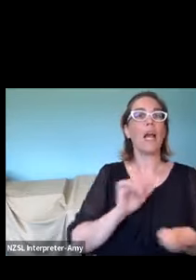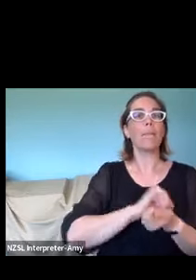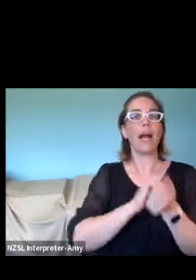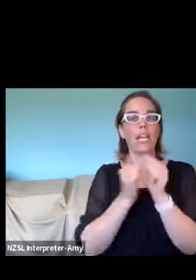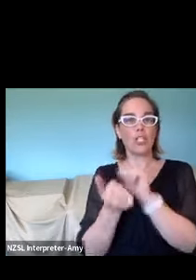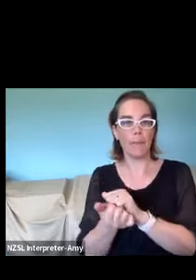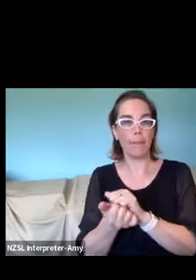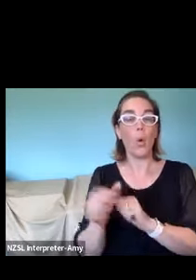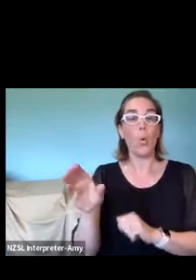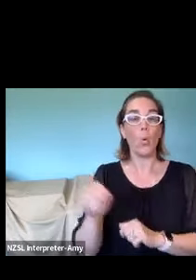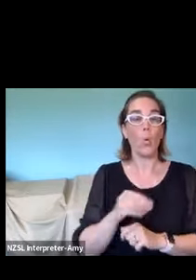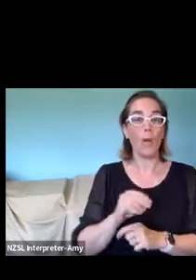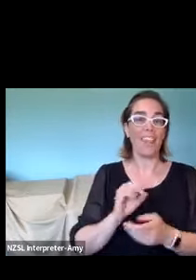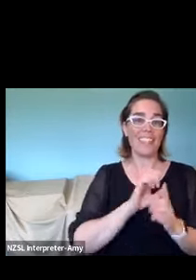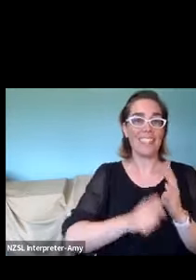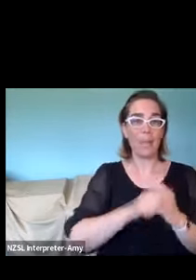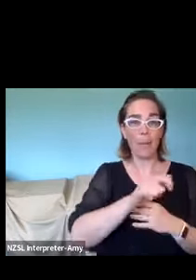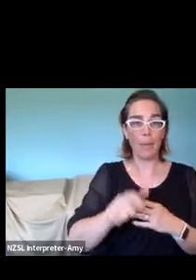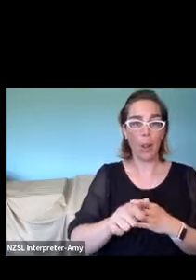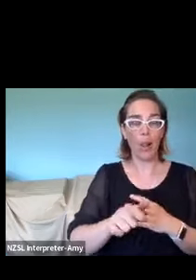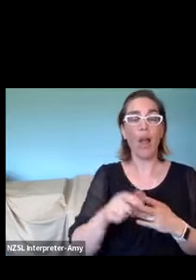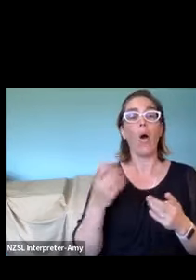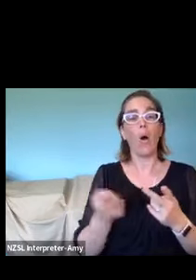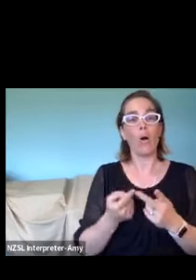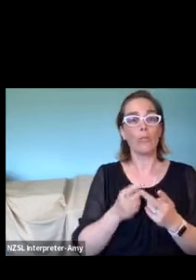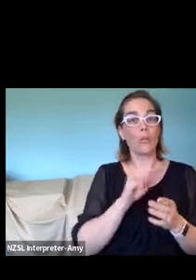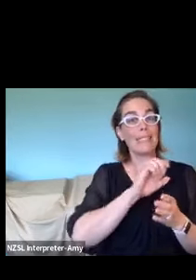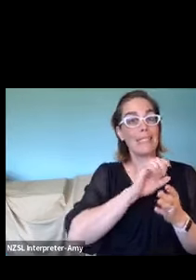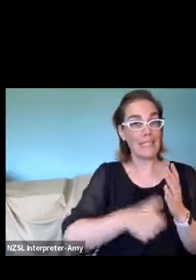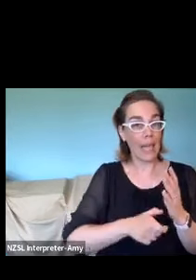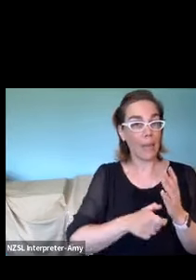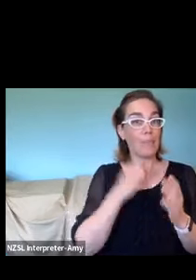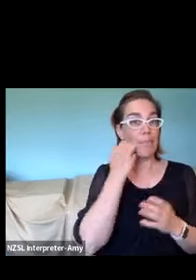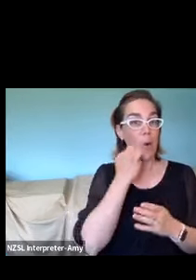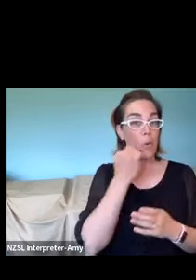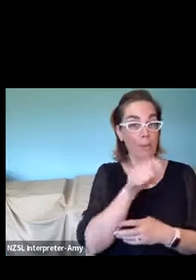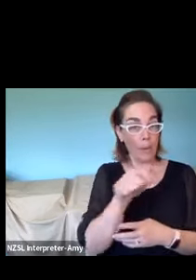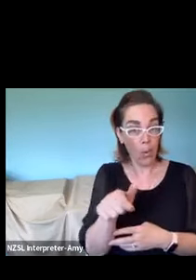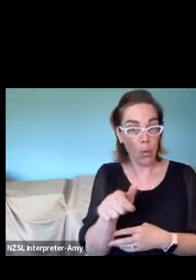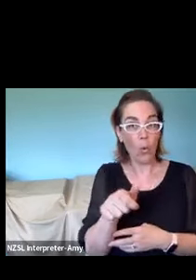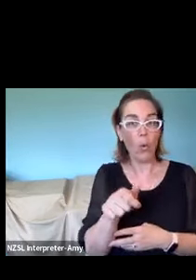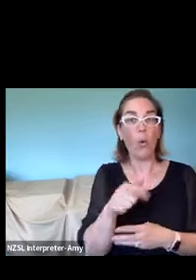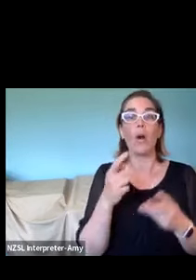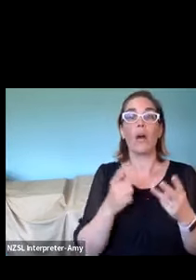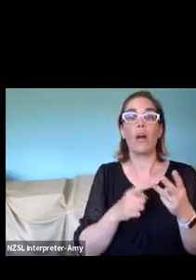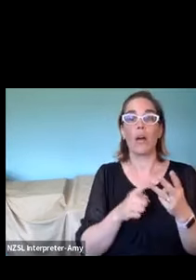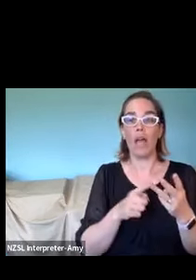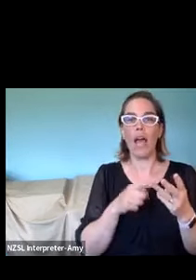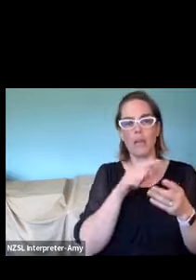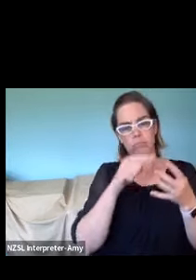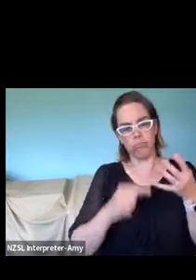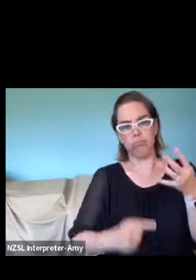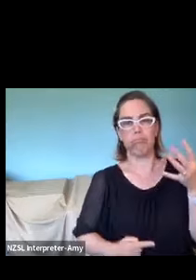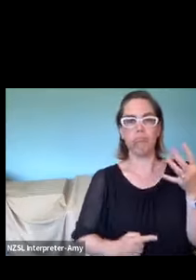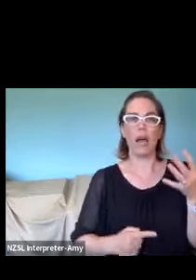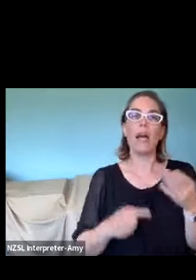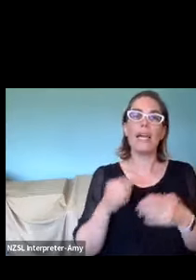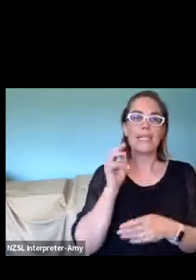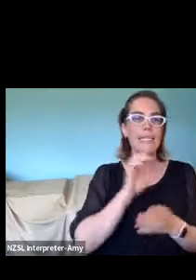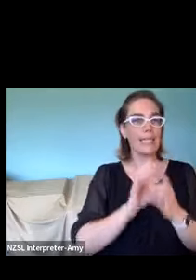Tangata Whaikaha, Disabled Māori, disabled people's organisations, DPOs, and the wider